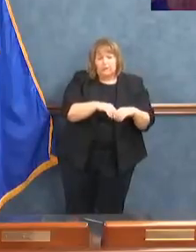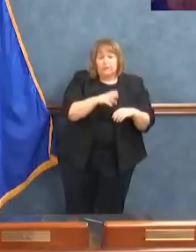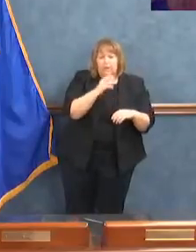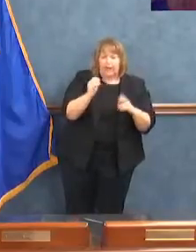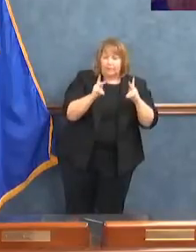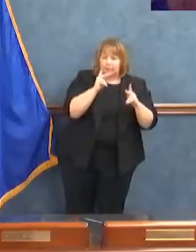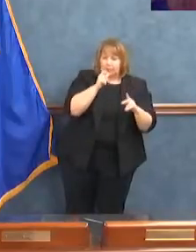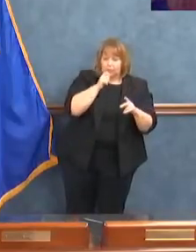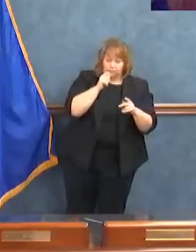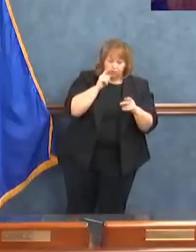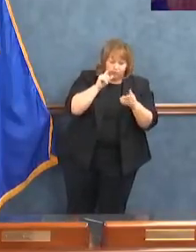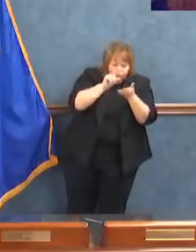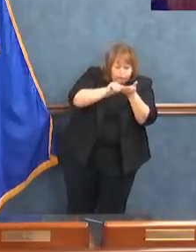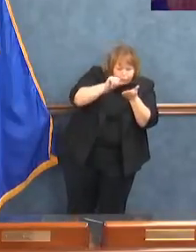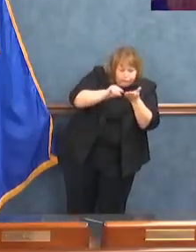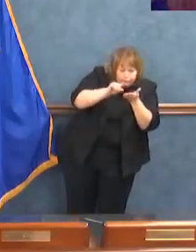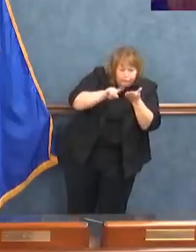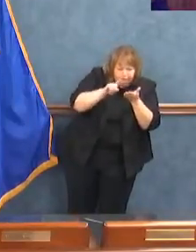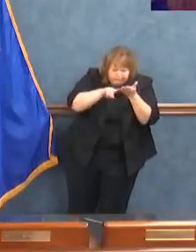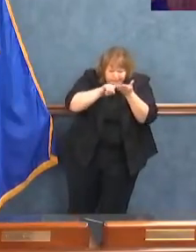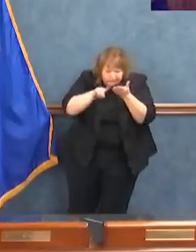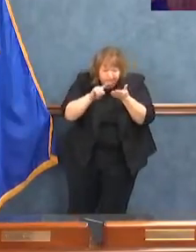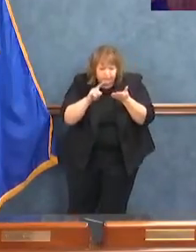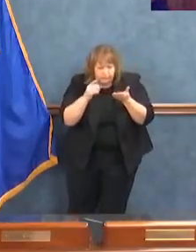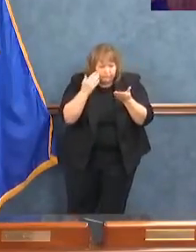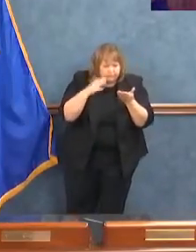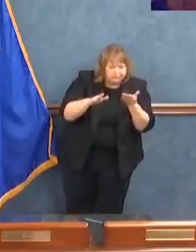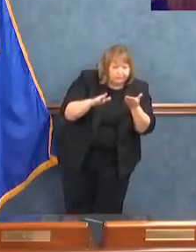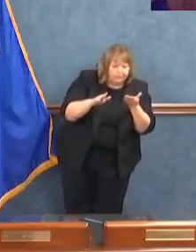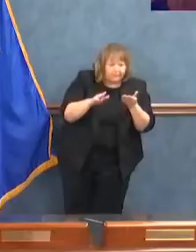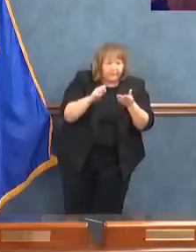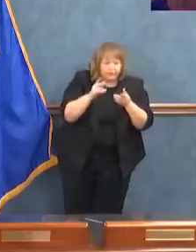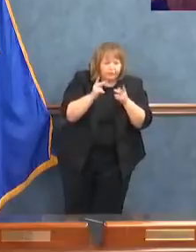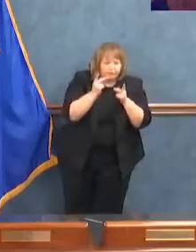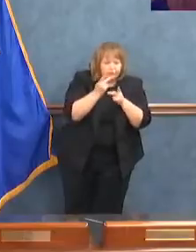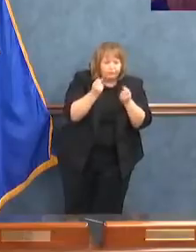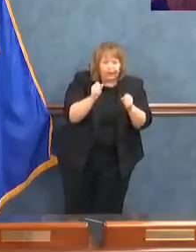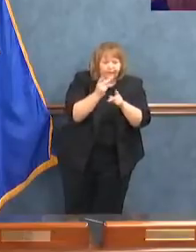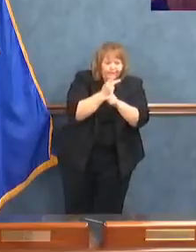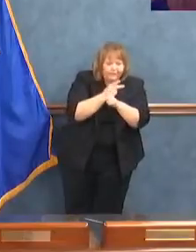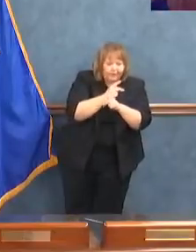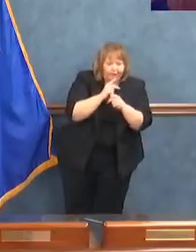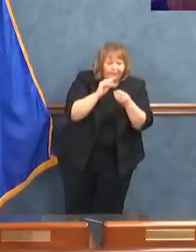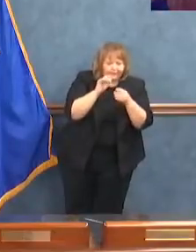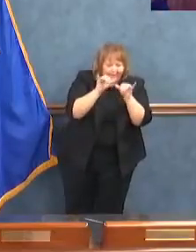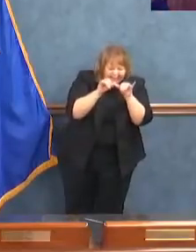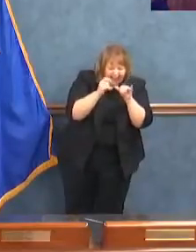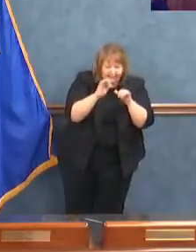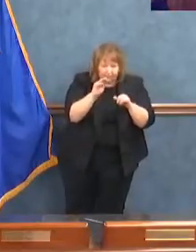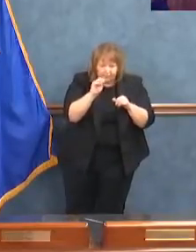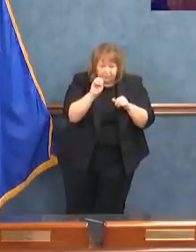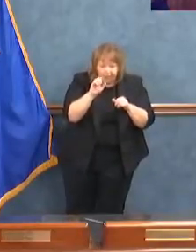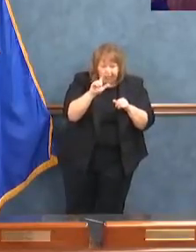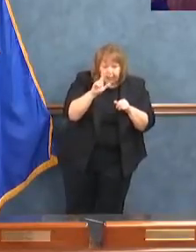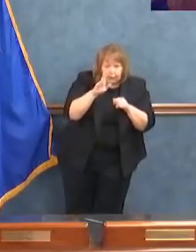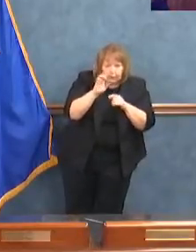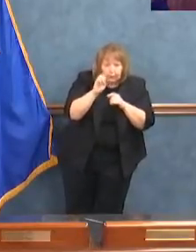know, they look up on Google or something, and they, know the size of molecules that are coming out of your mouth. It doesn't work.